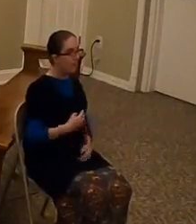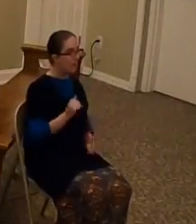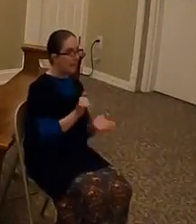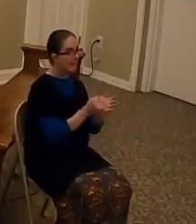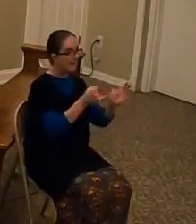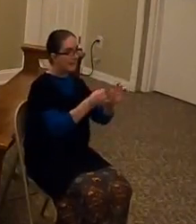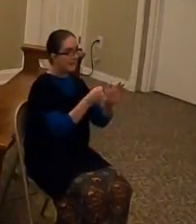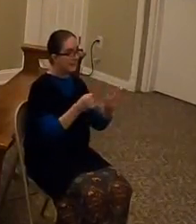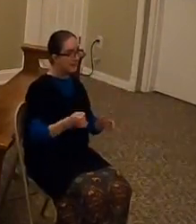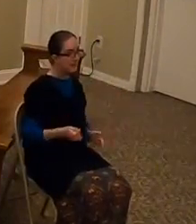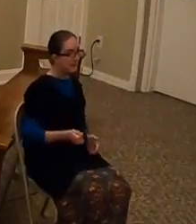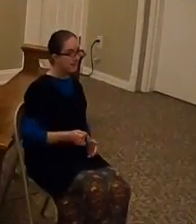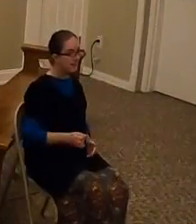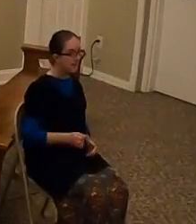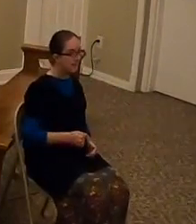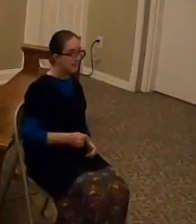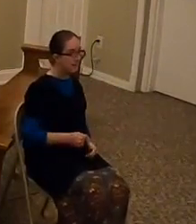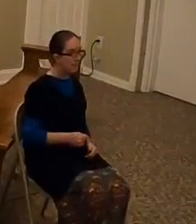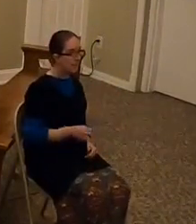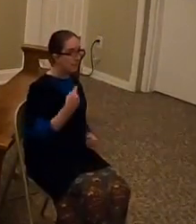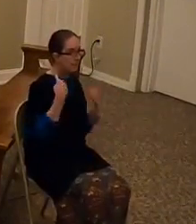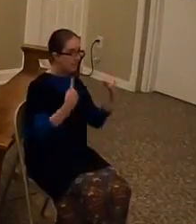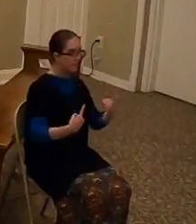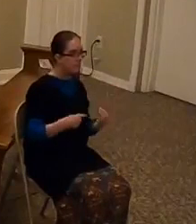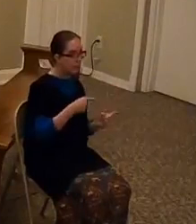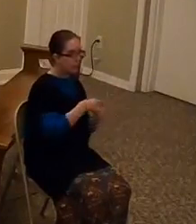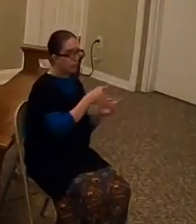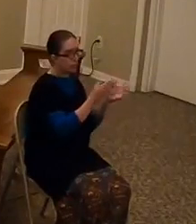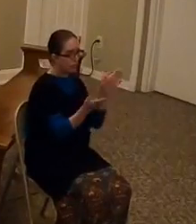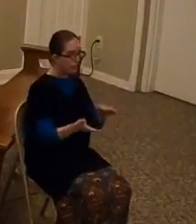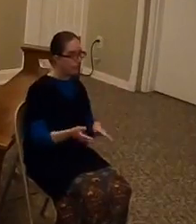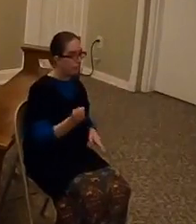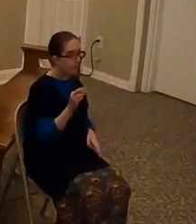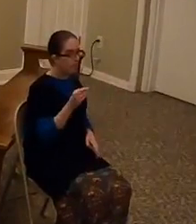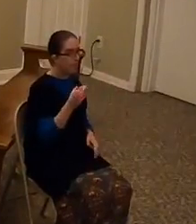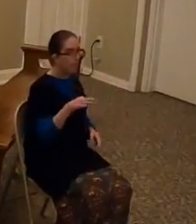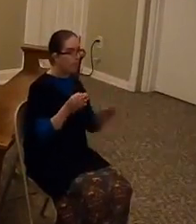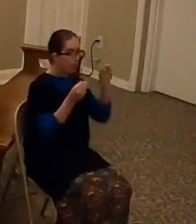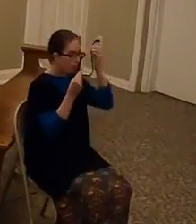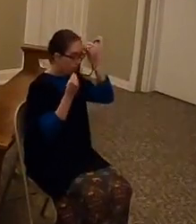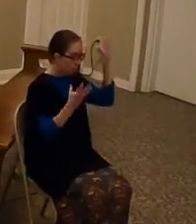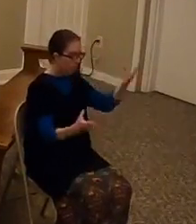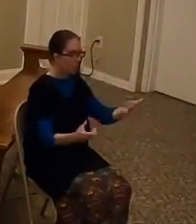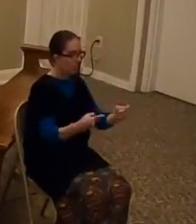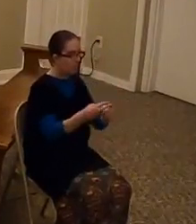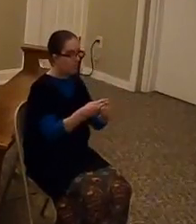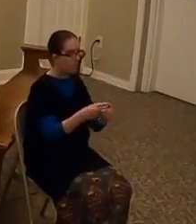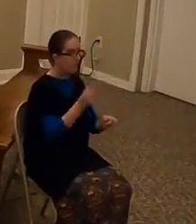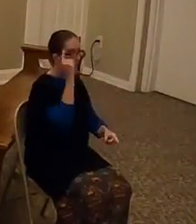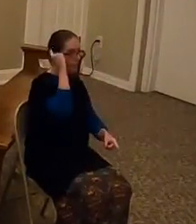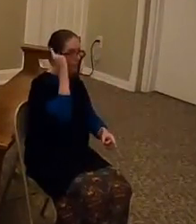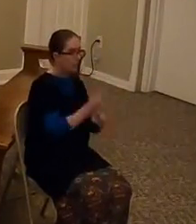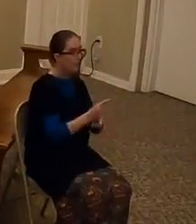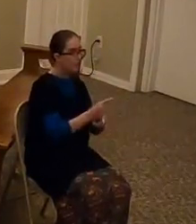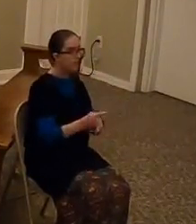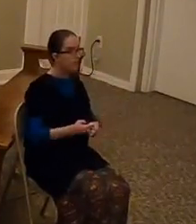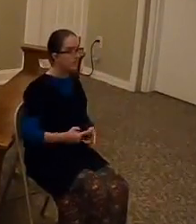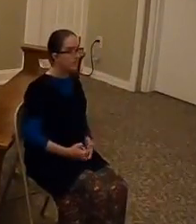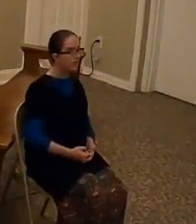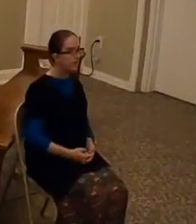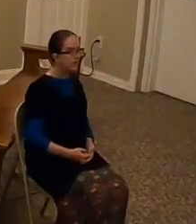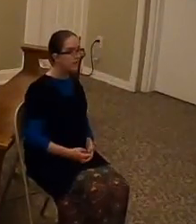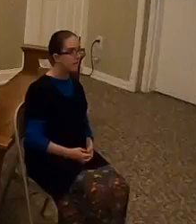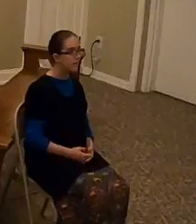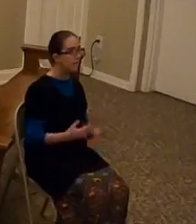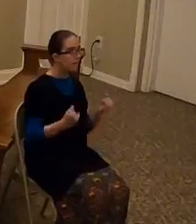you got. And he said, whether of sin unto death or of obedience unto righteousness.